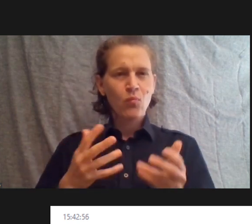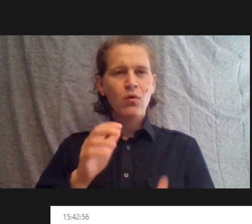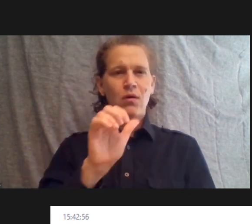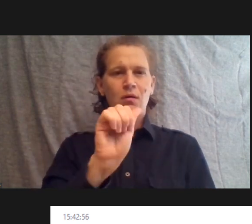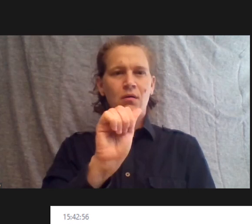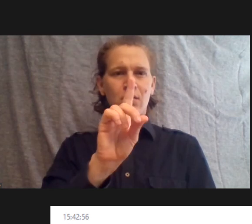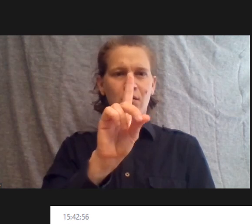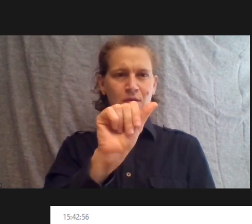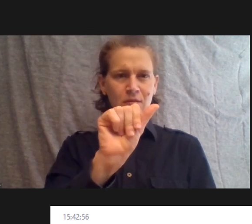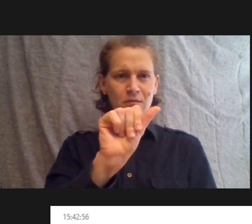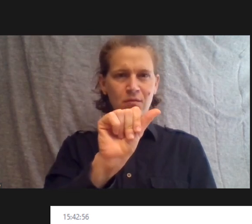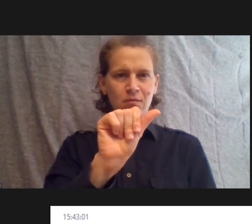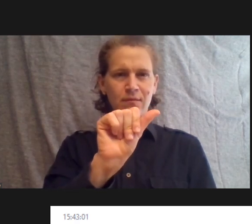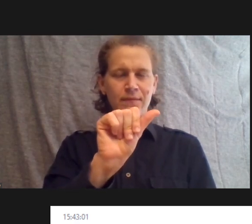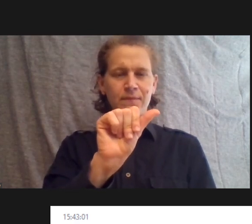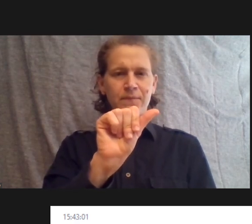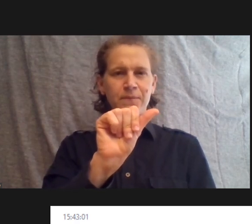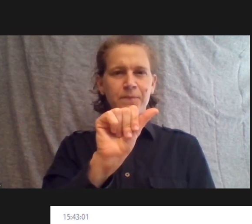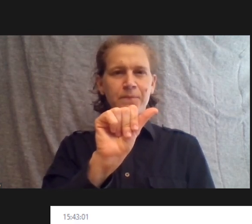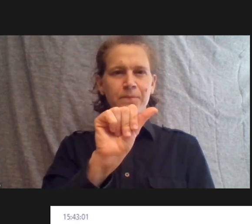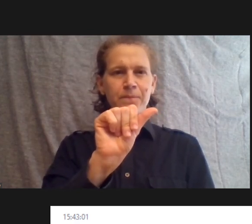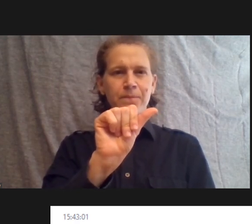ADA